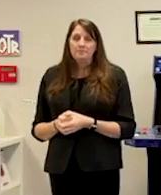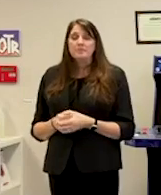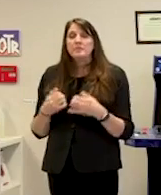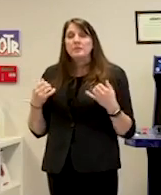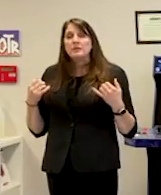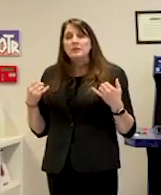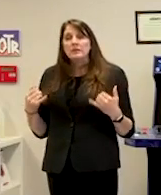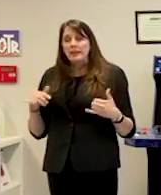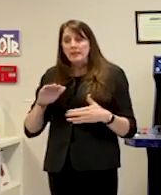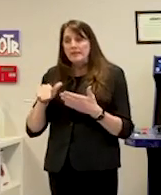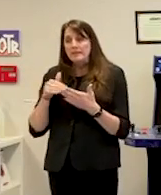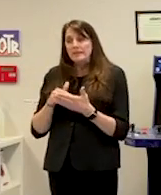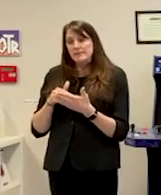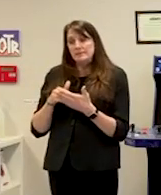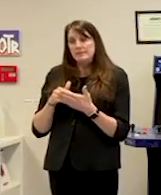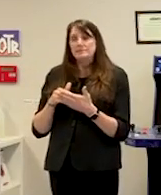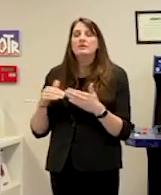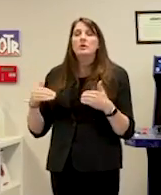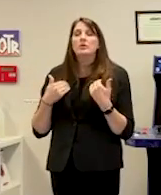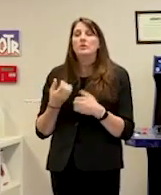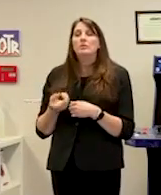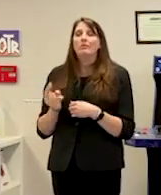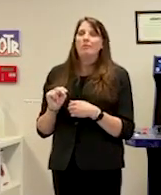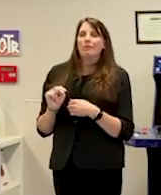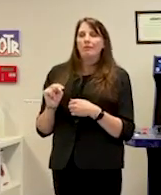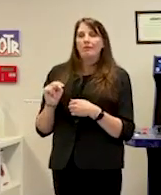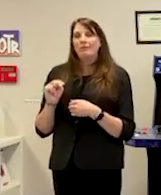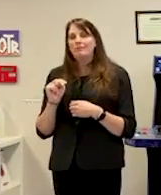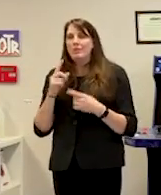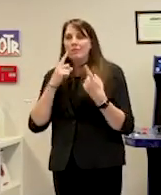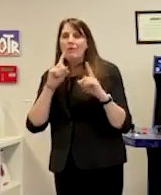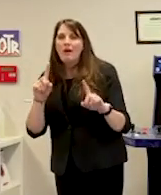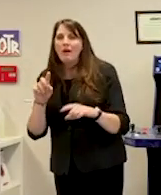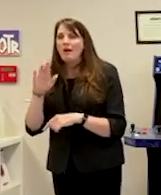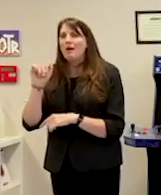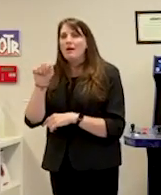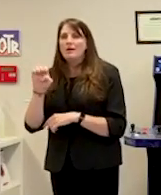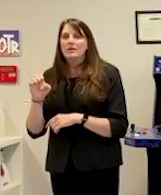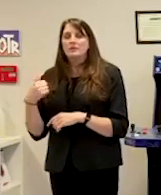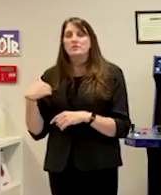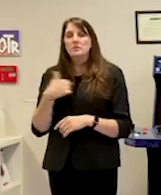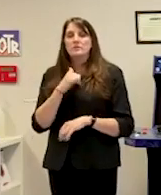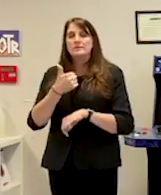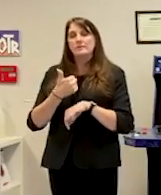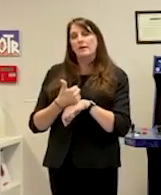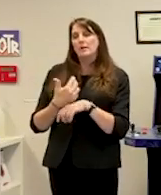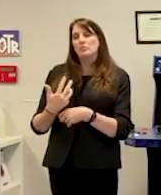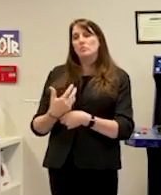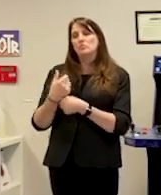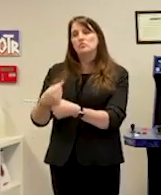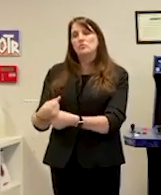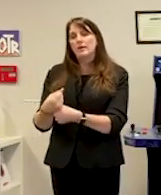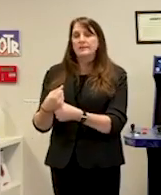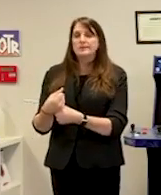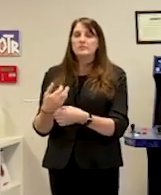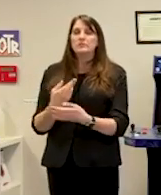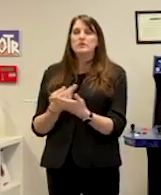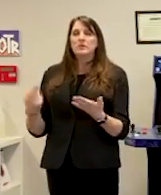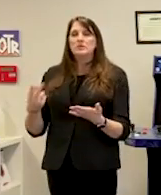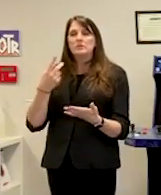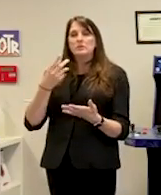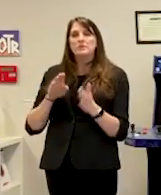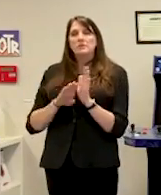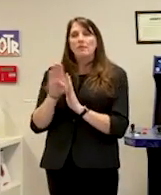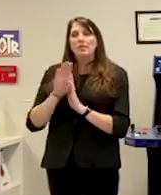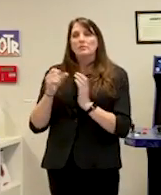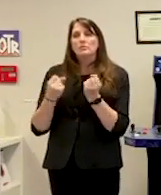Here at this center, Youth on the Rise, we've created a trusted resource to develop support services, and these have been made possible by